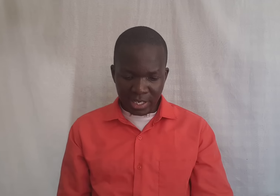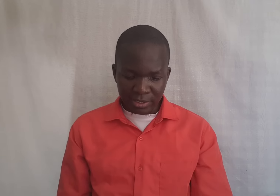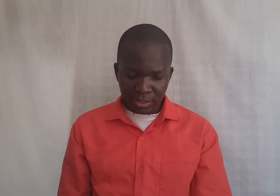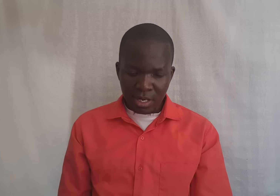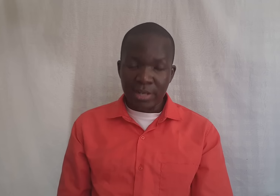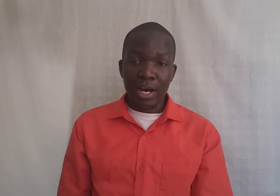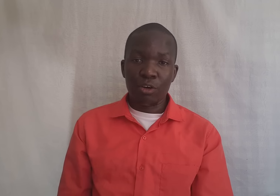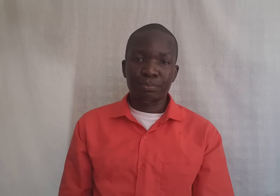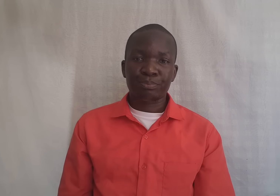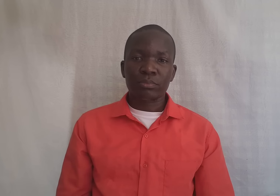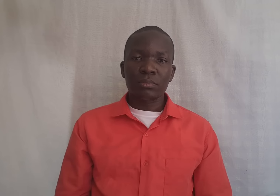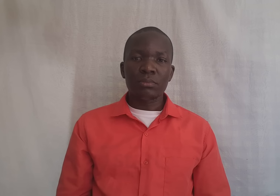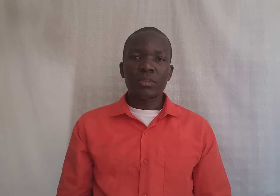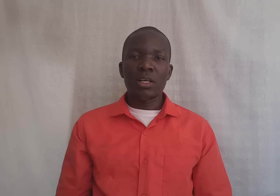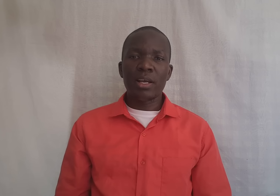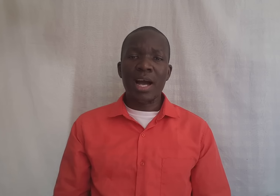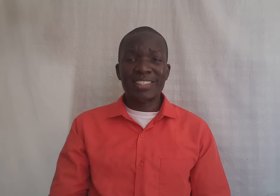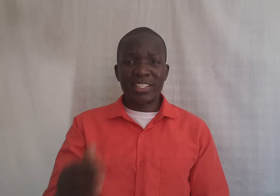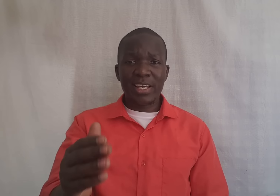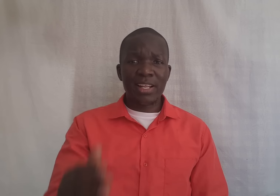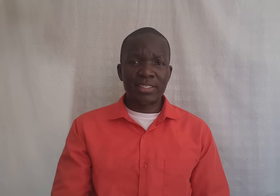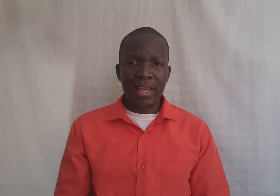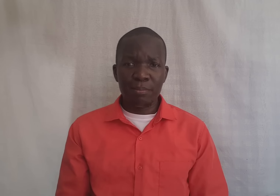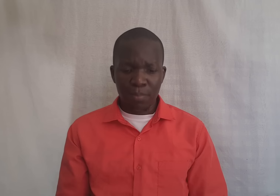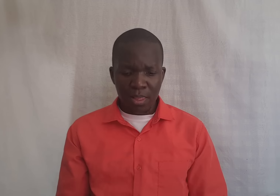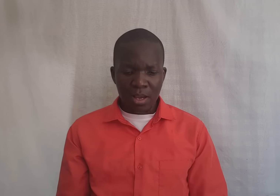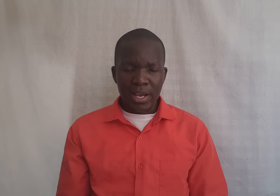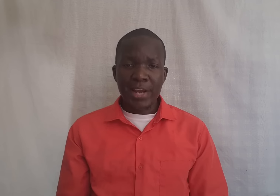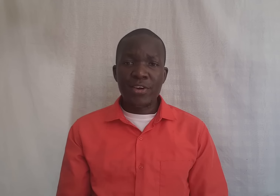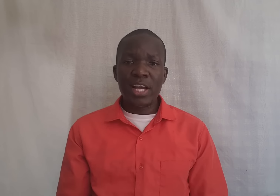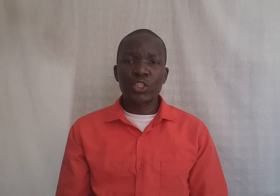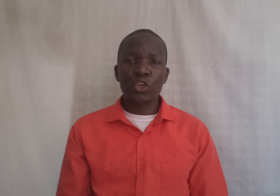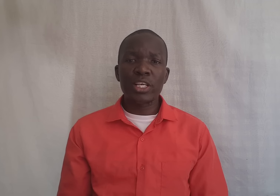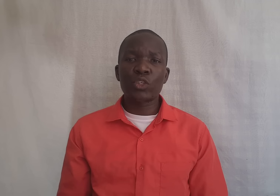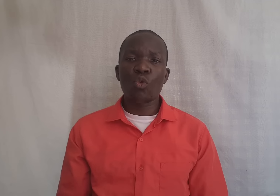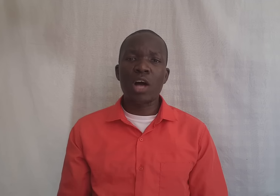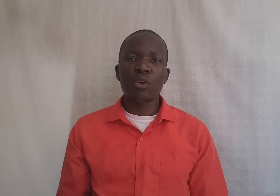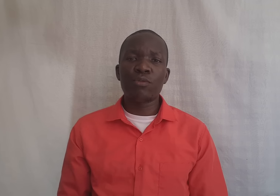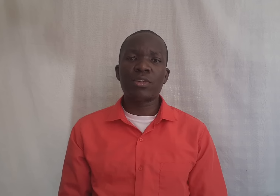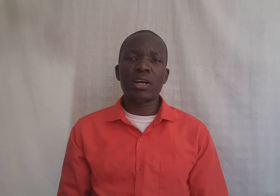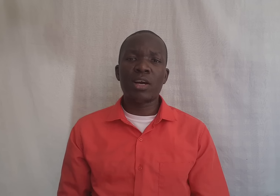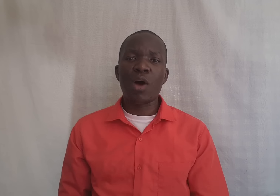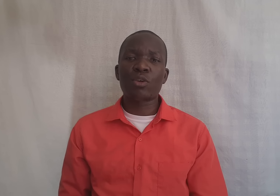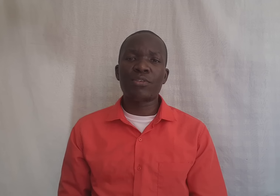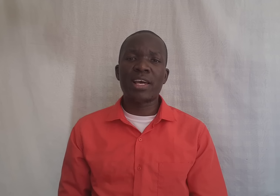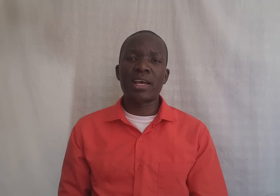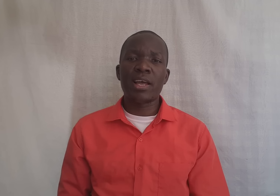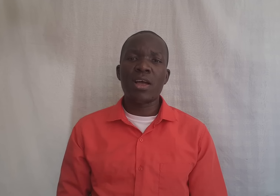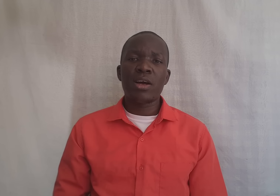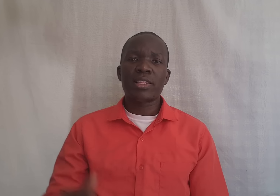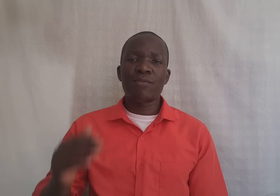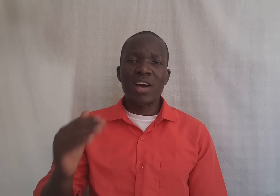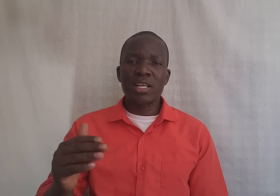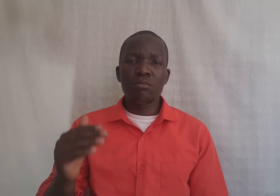managers. Now, as I said last time, education is one of the very